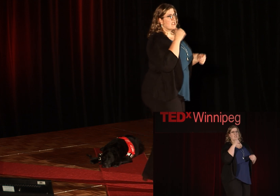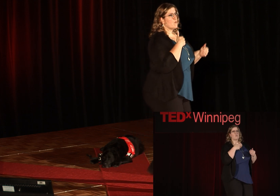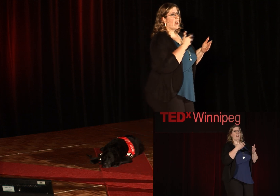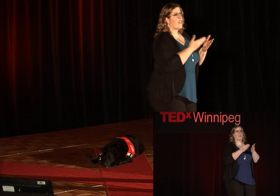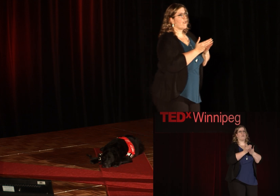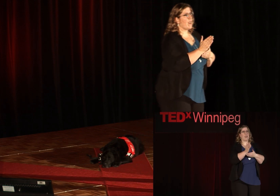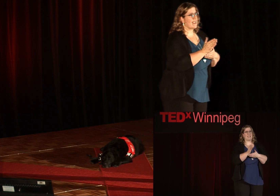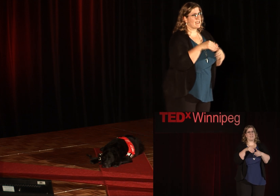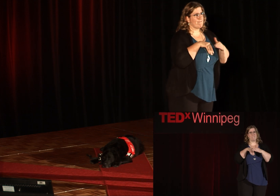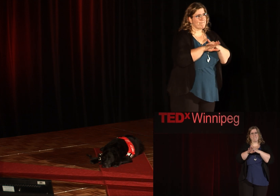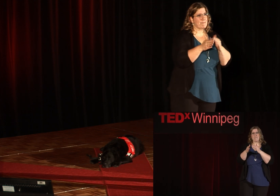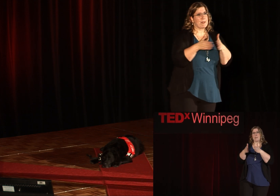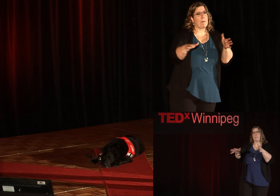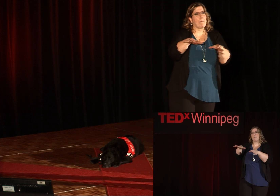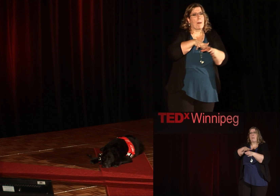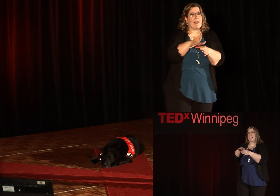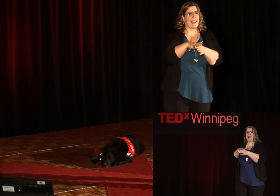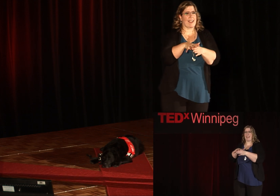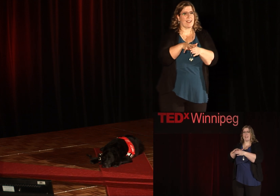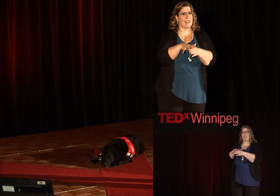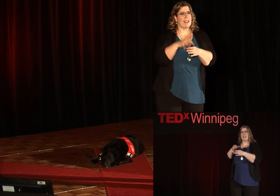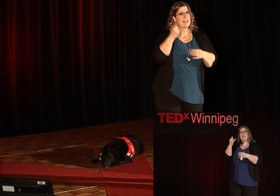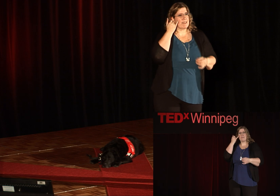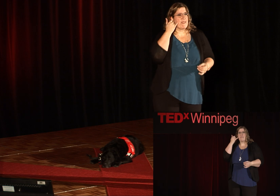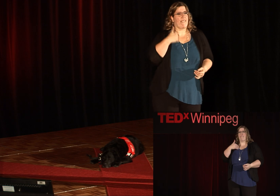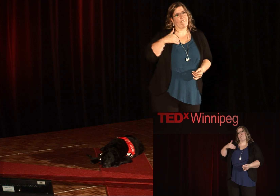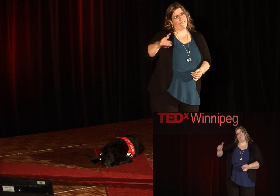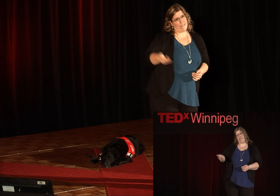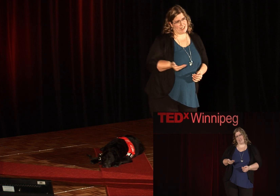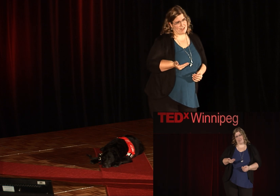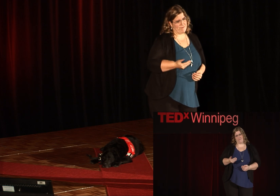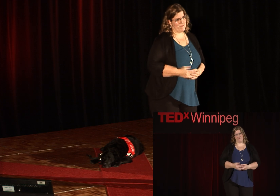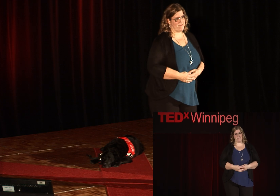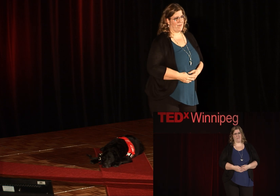not have any public access rights beyond what a business would grant them.